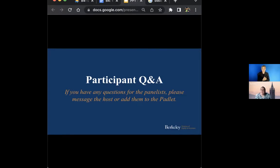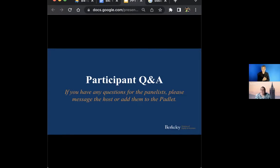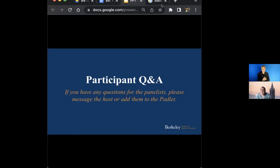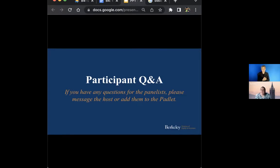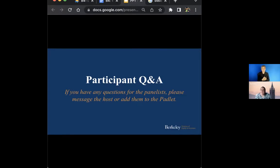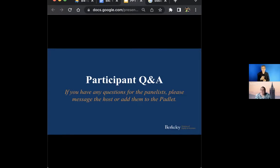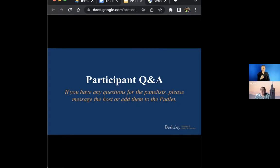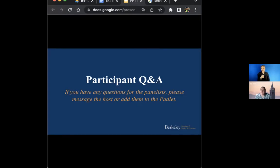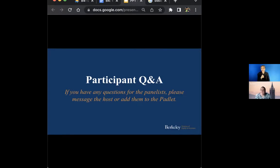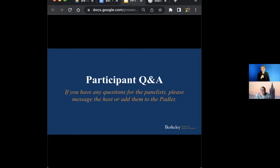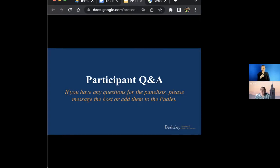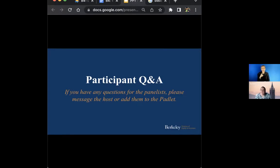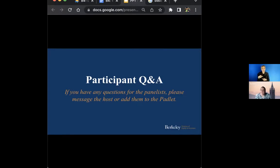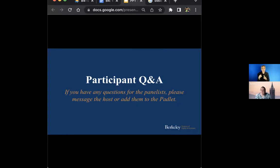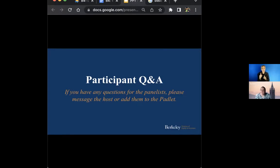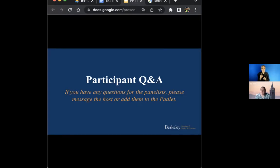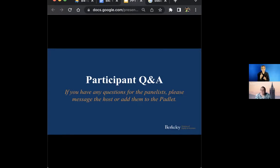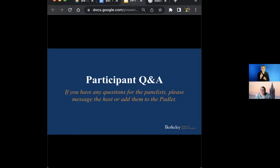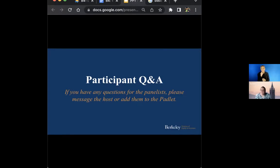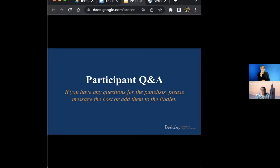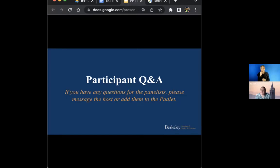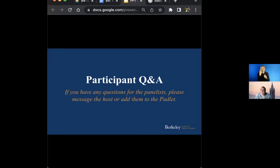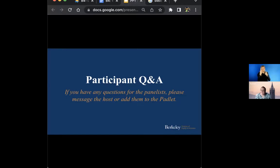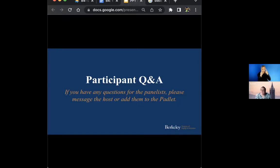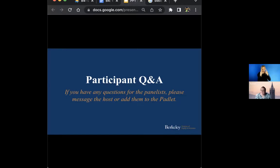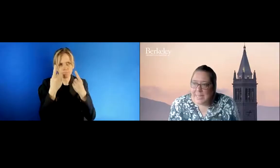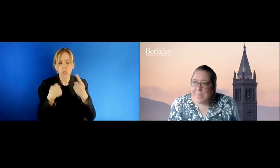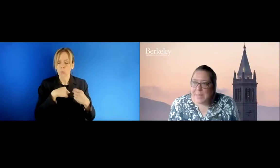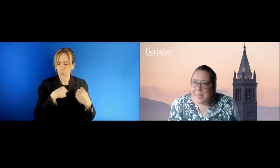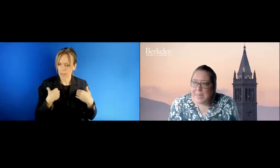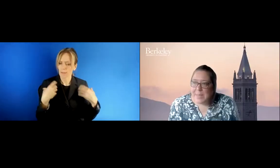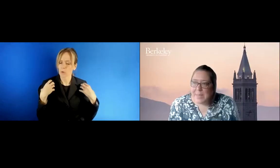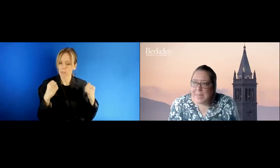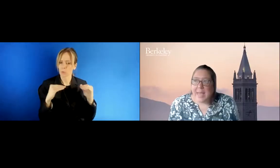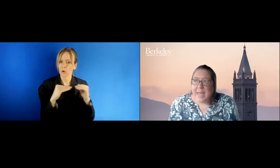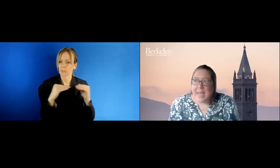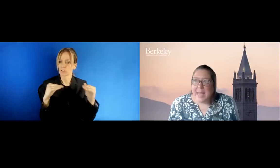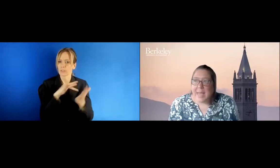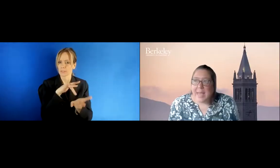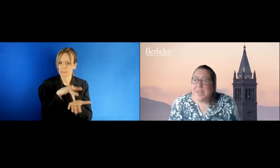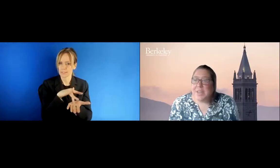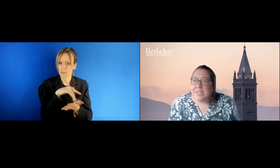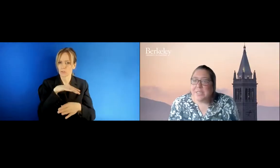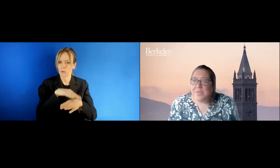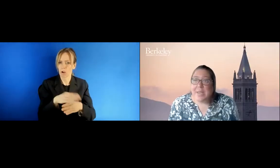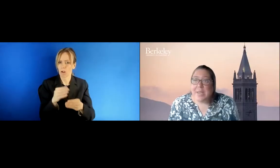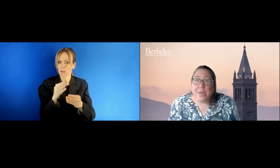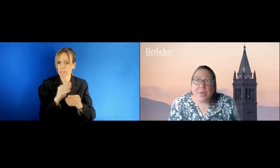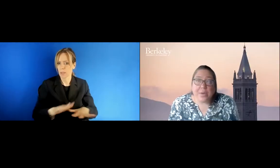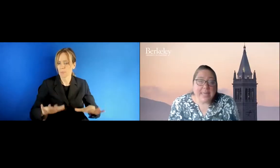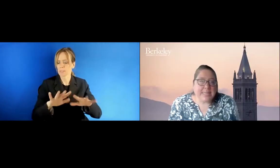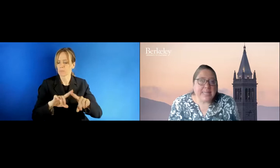I've really been thinking recently that, you know, we have a restorative justice center on campus. And yet, to my knowledge and from my